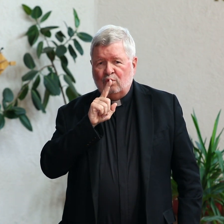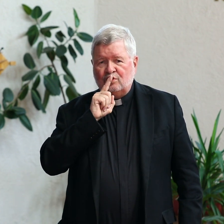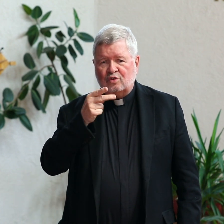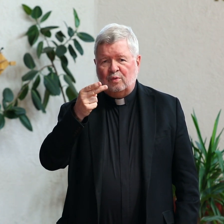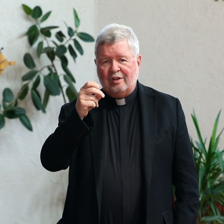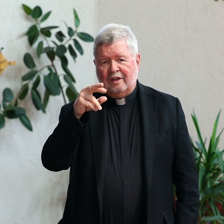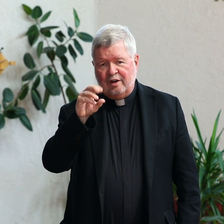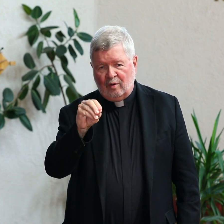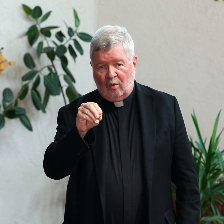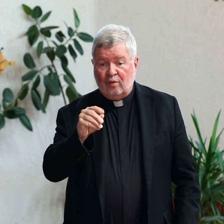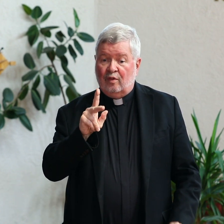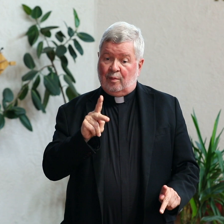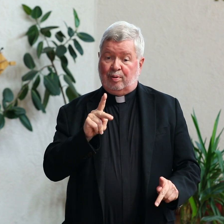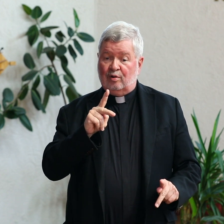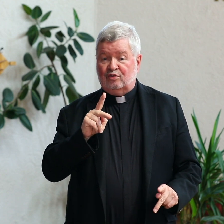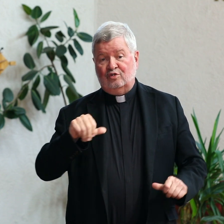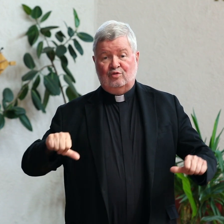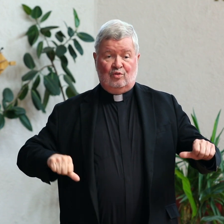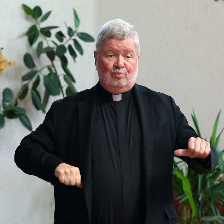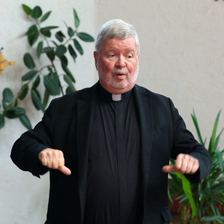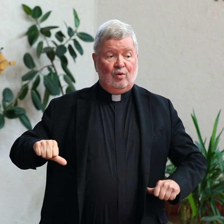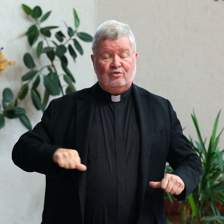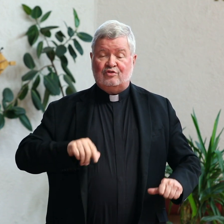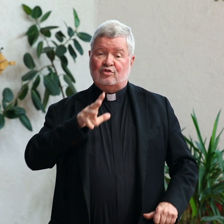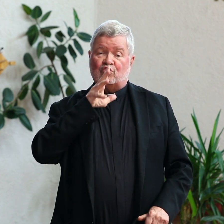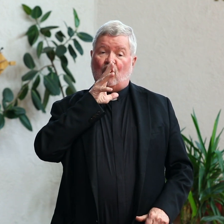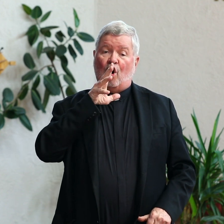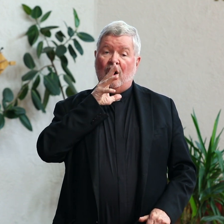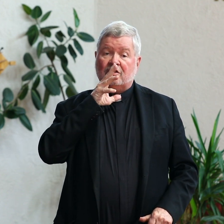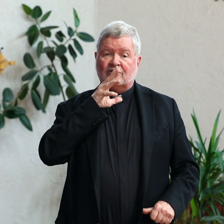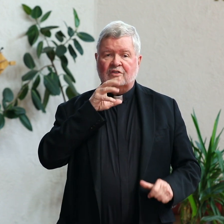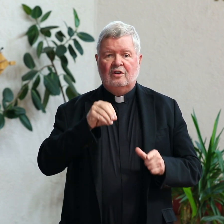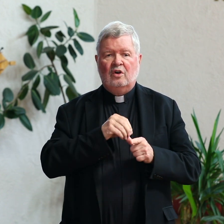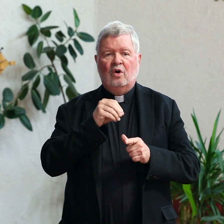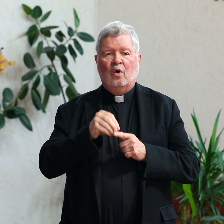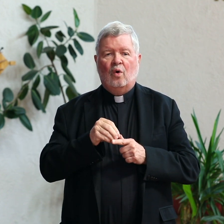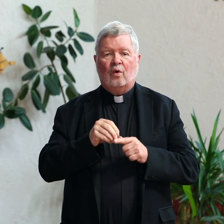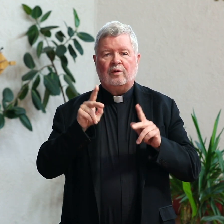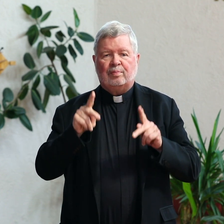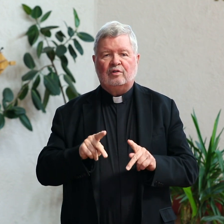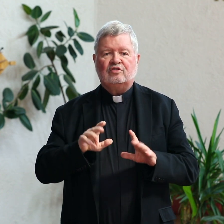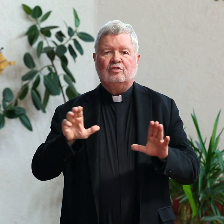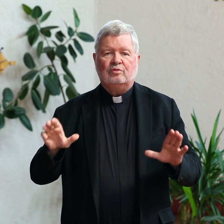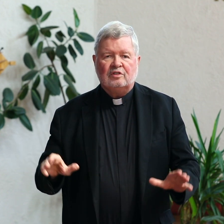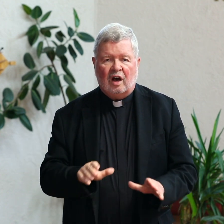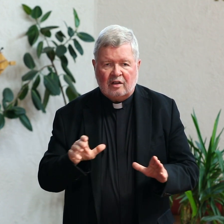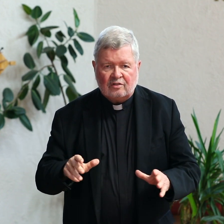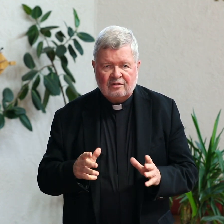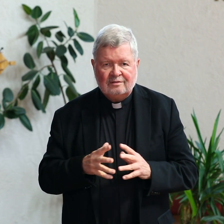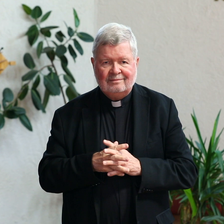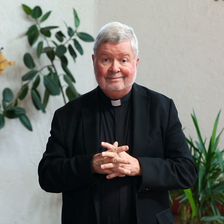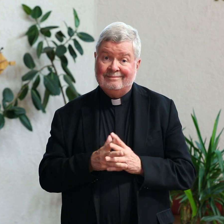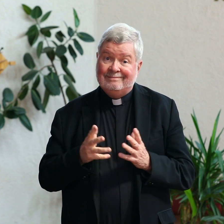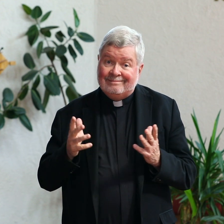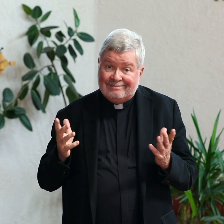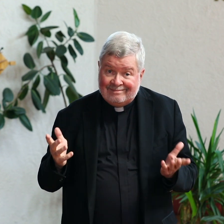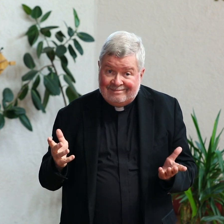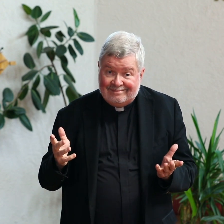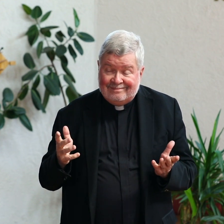who's the real hero? The person who boasts and talks, or the person who does?